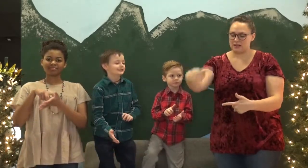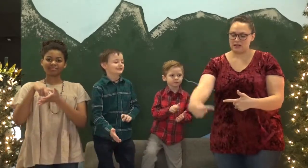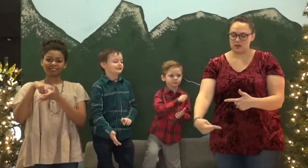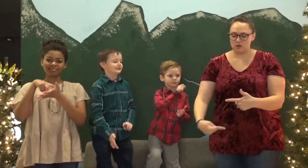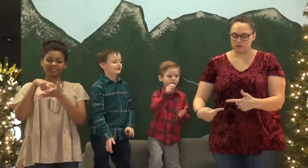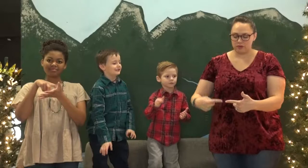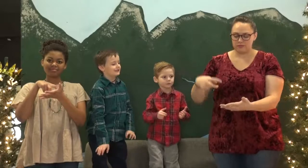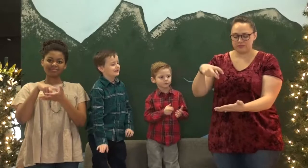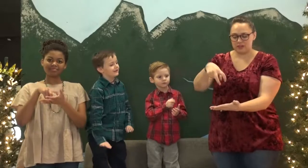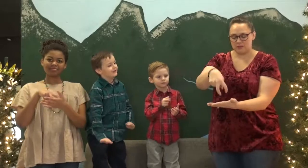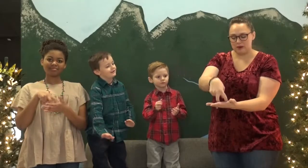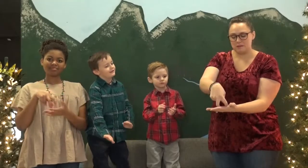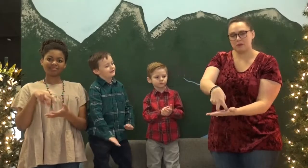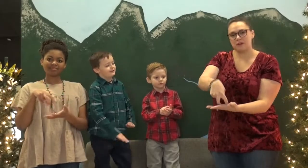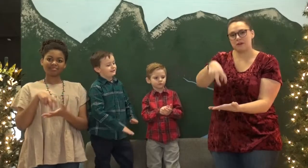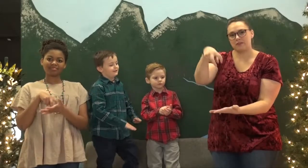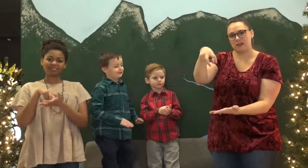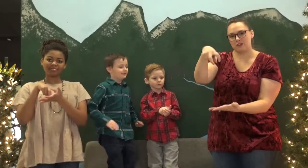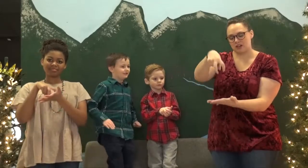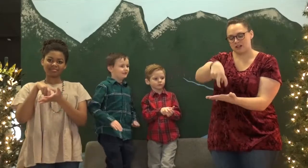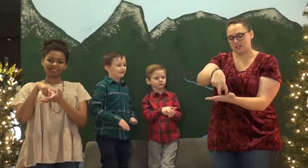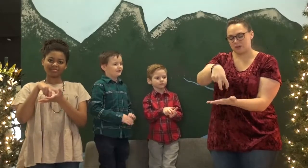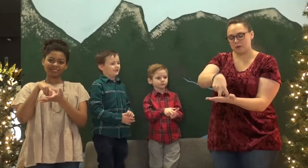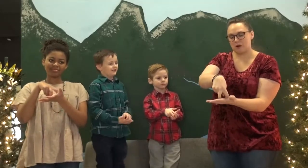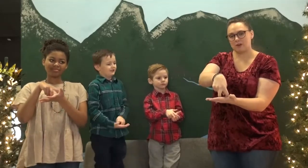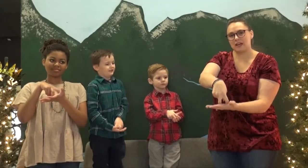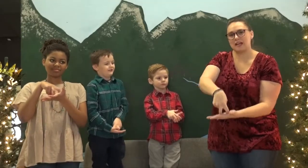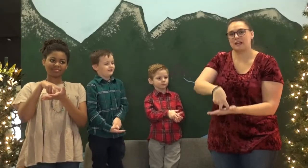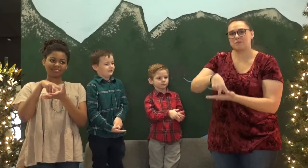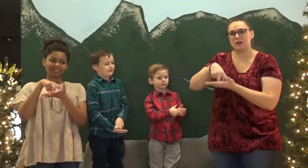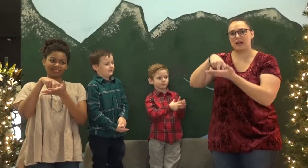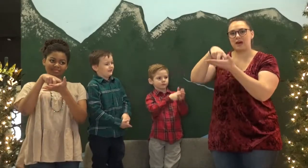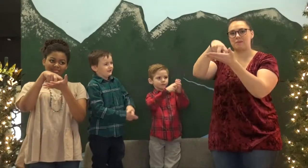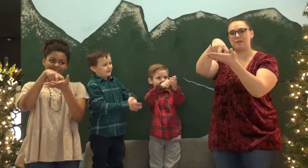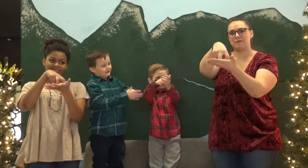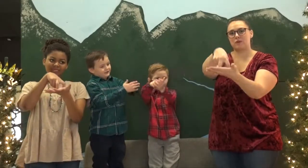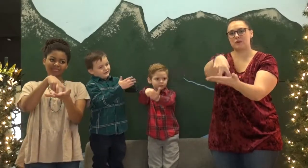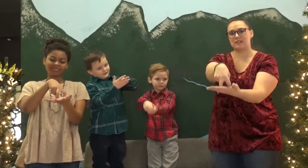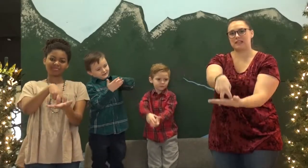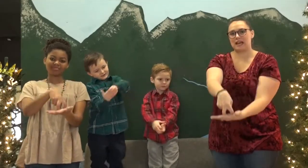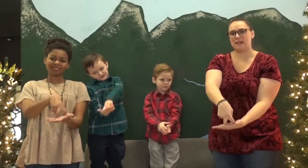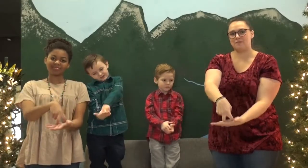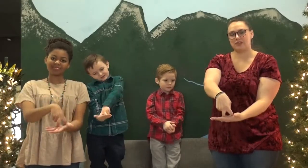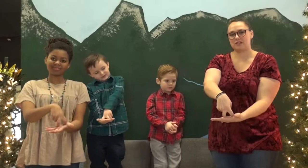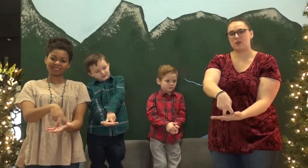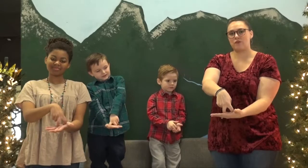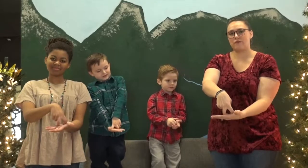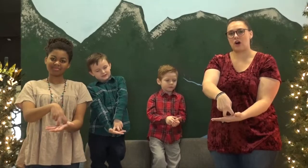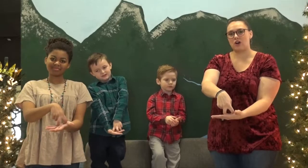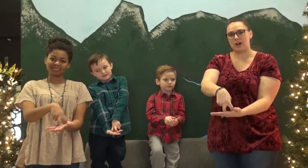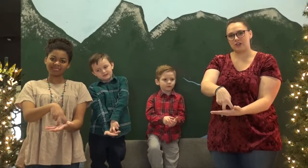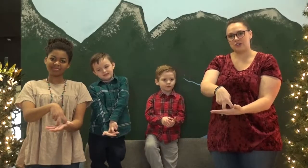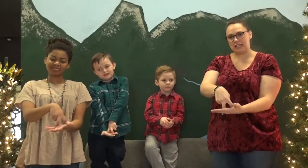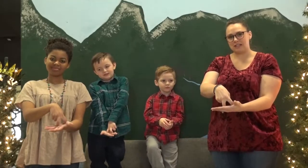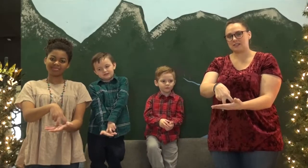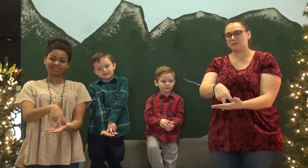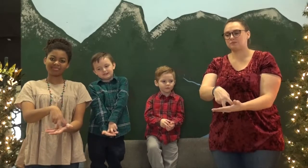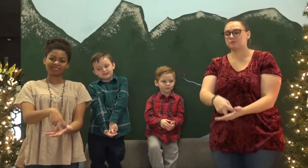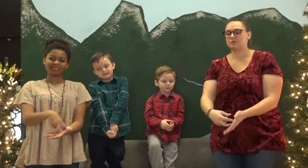an oval, on the bottom you're going to put your fingers onto your palm of your hand and bring it up and forwards again. That's fall on your knees.